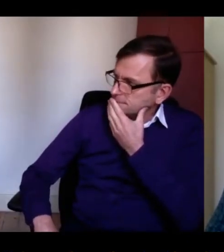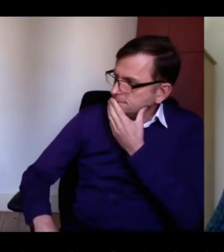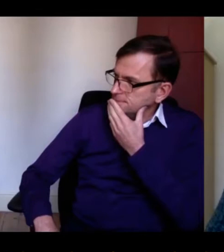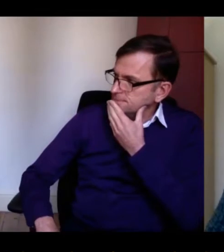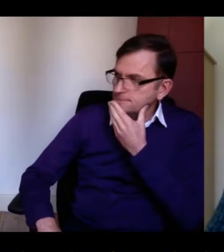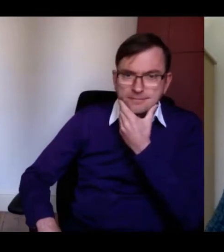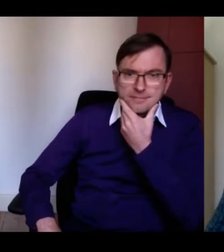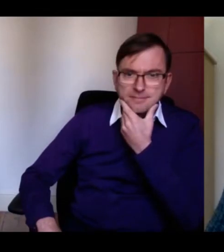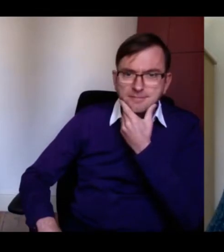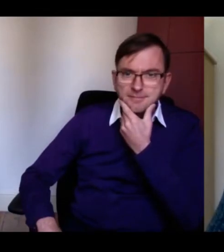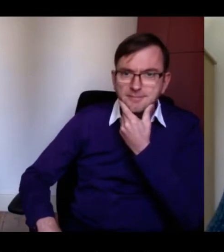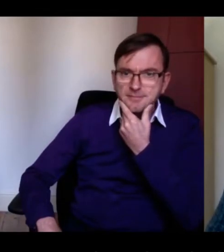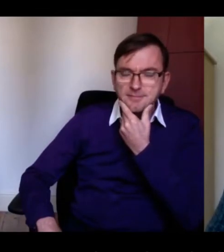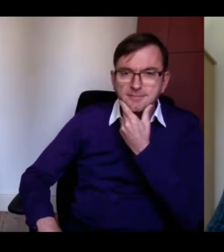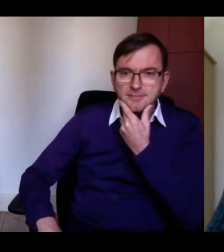I don't know.